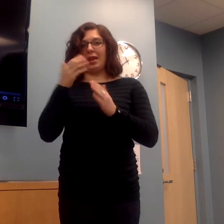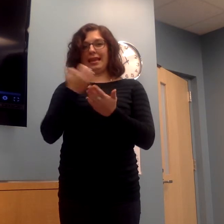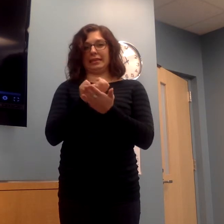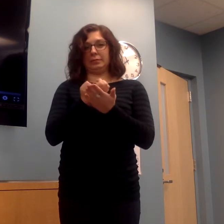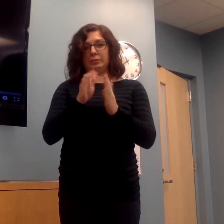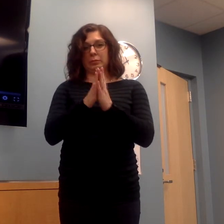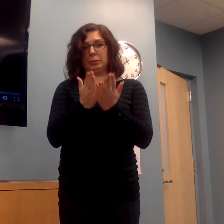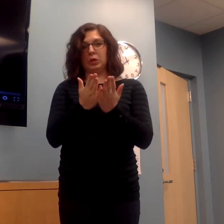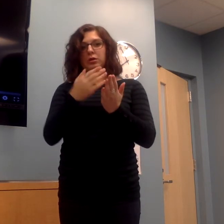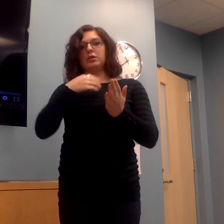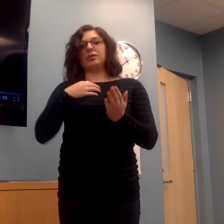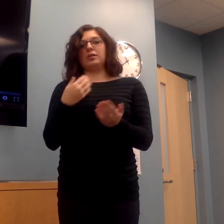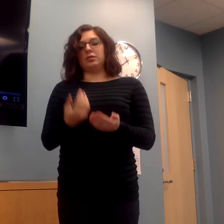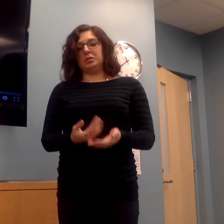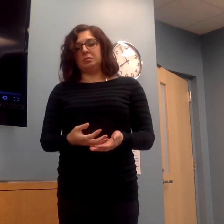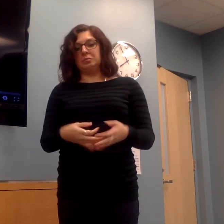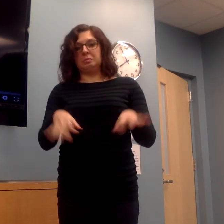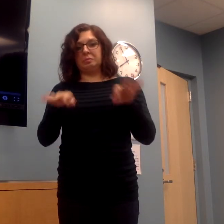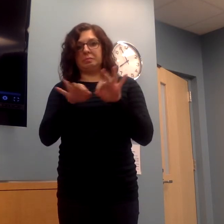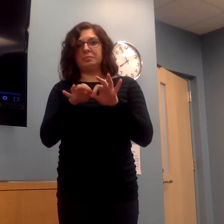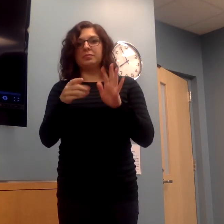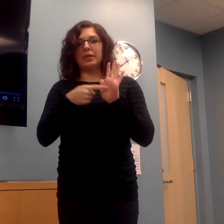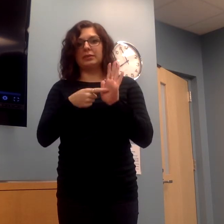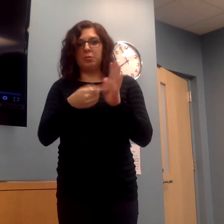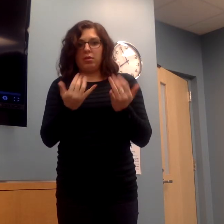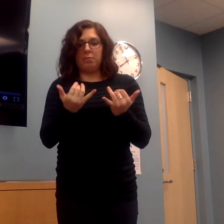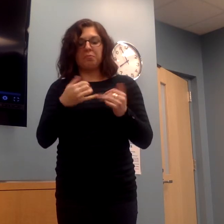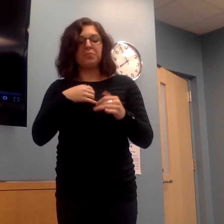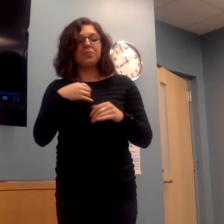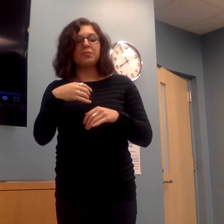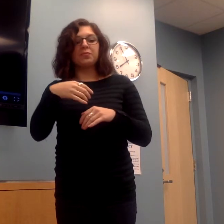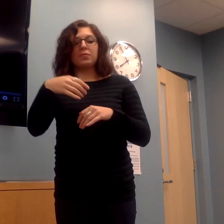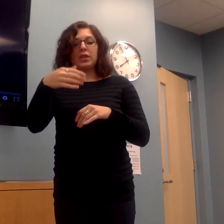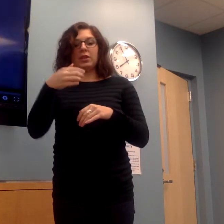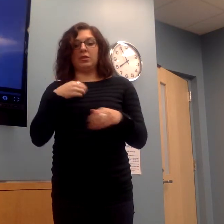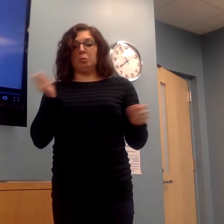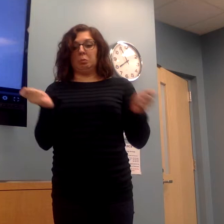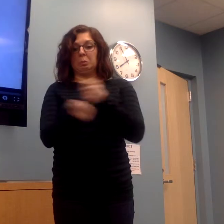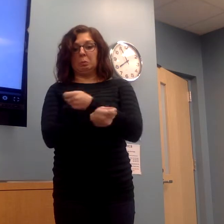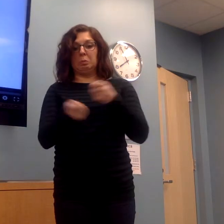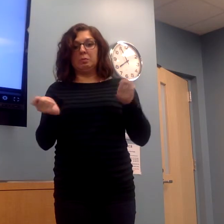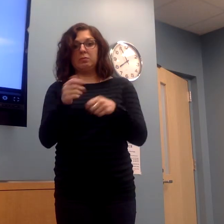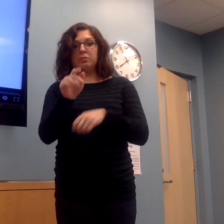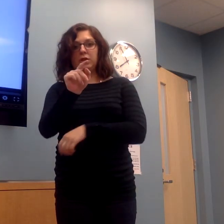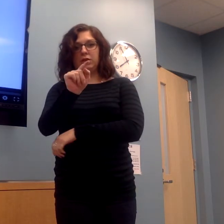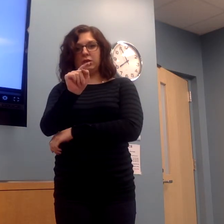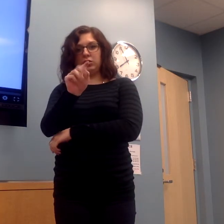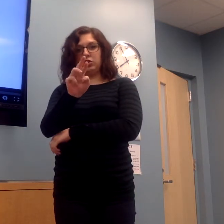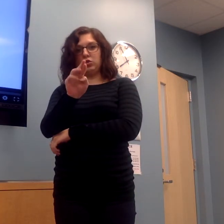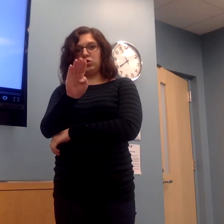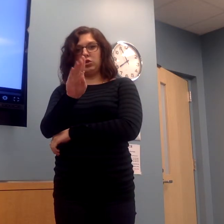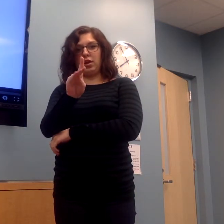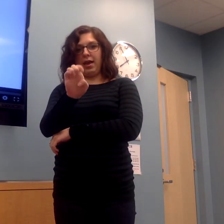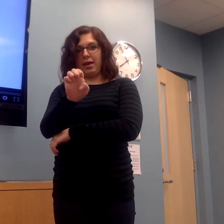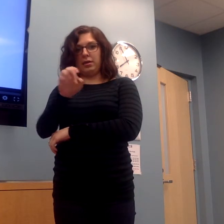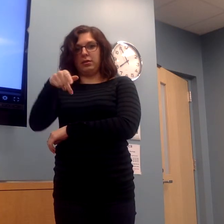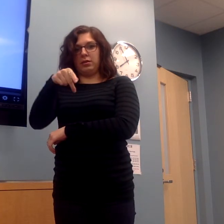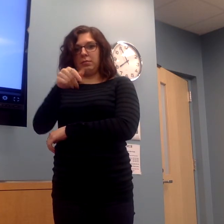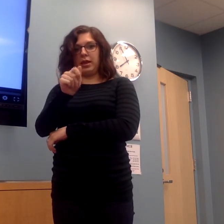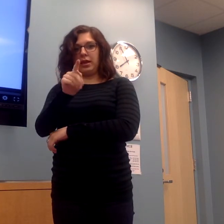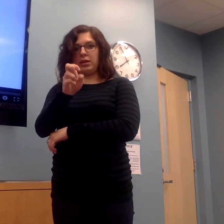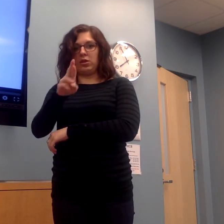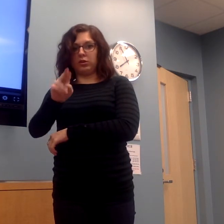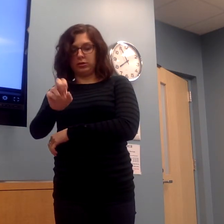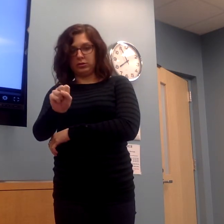absolute favorite for illustrating the different types of productive advantages and the resulting trade patterns. He uses Gilligan's Island. In his